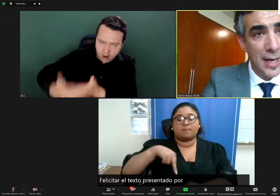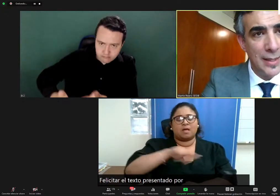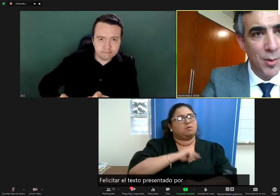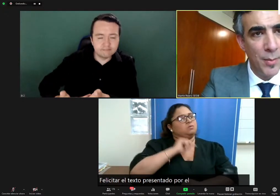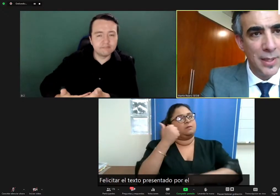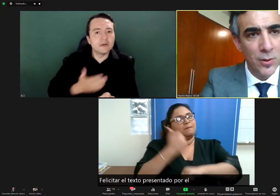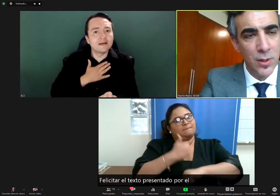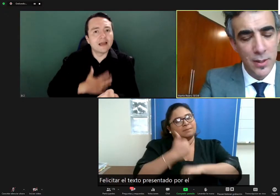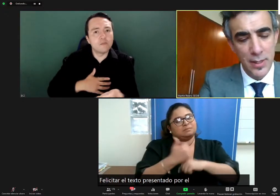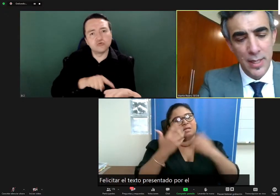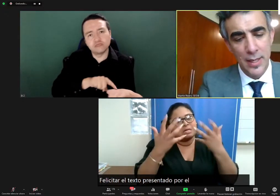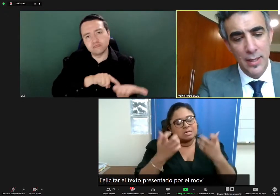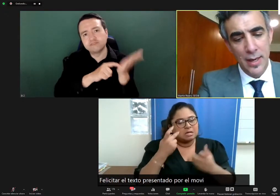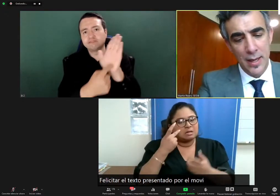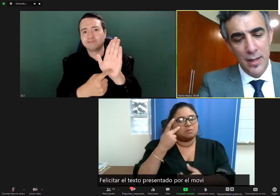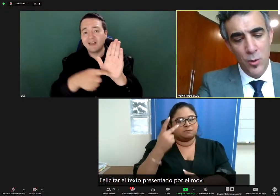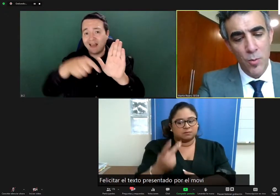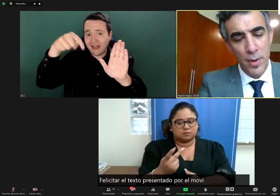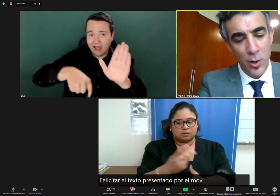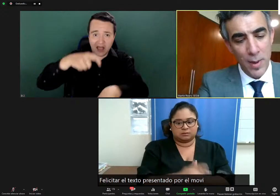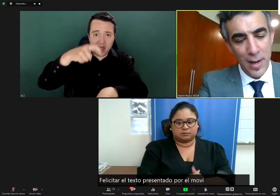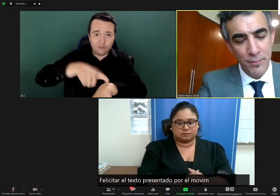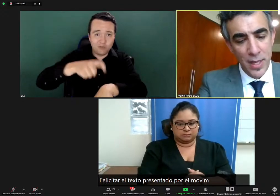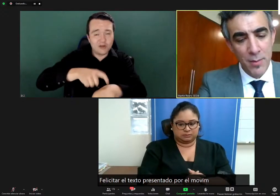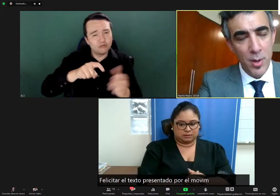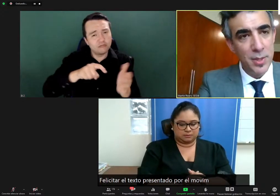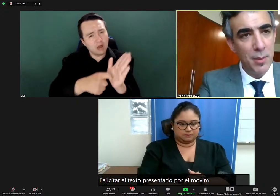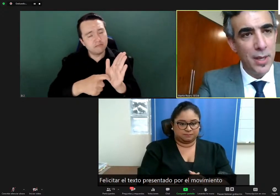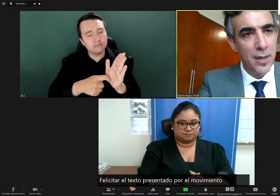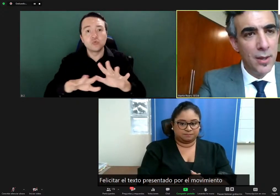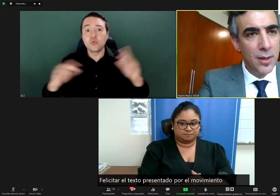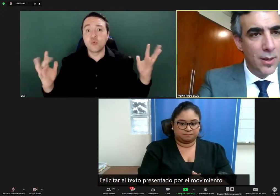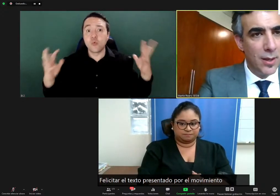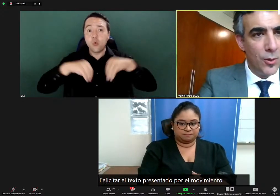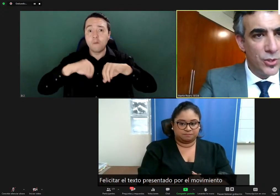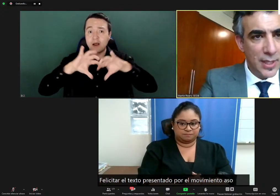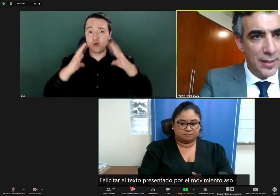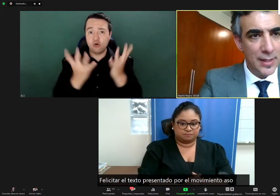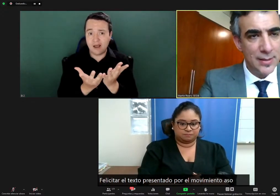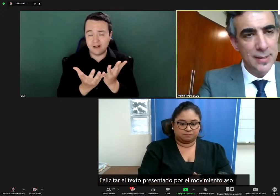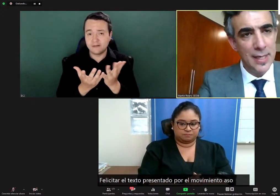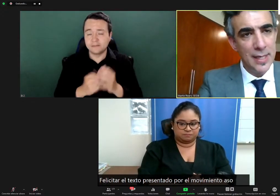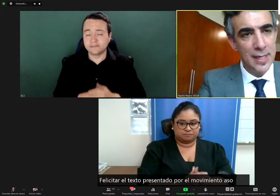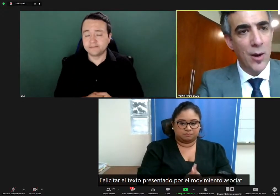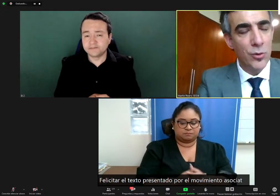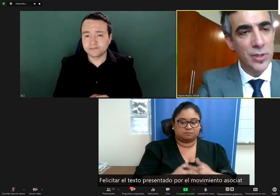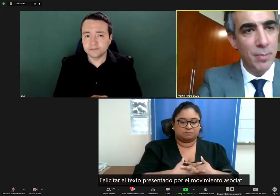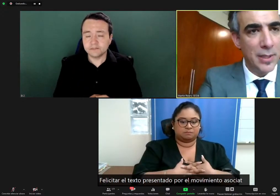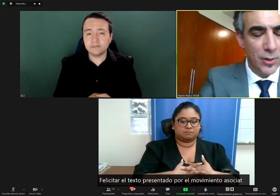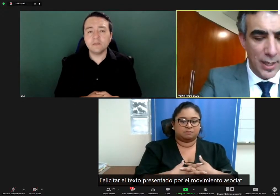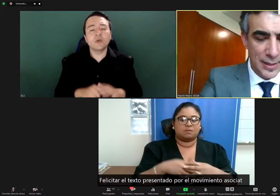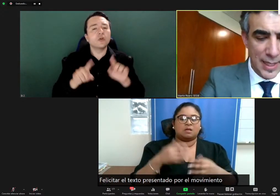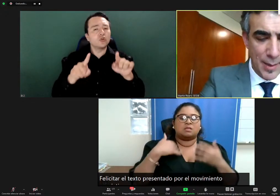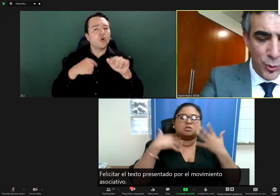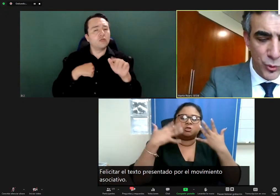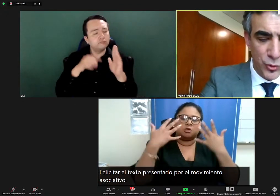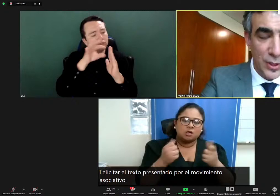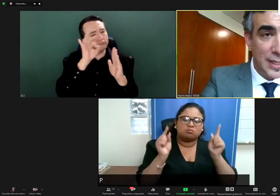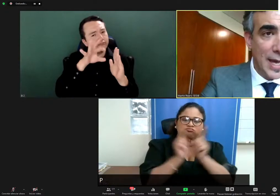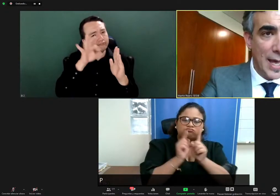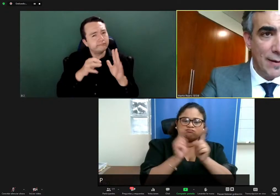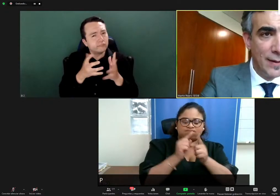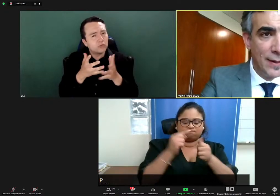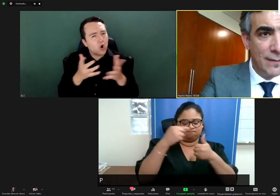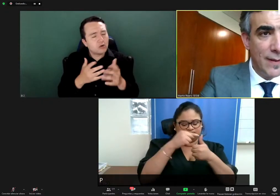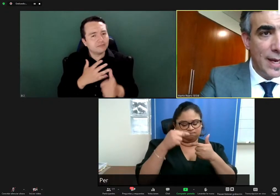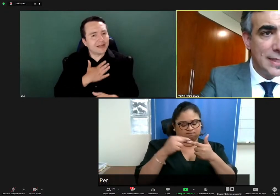we mainly want to make visible in this moment of the global summit and just i would just like